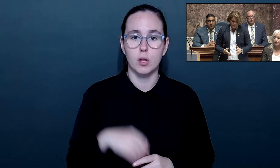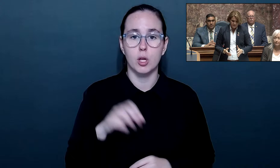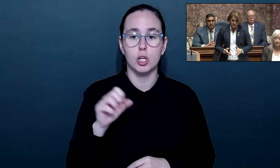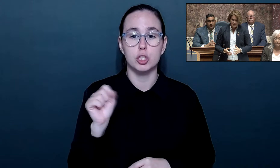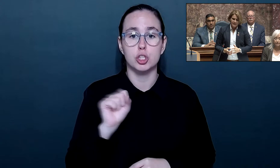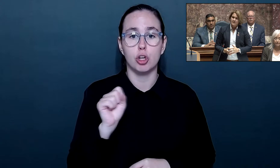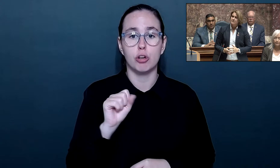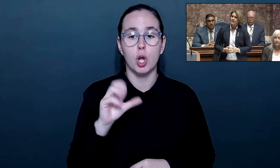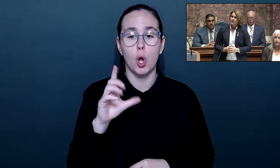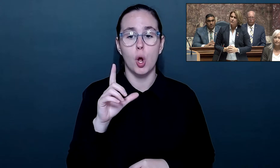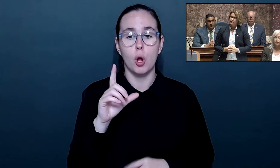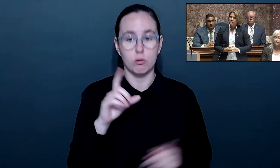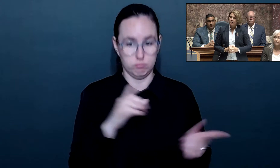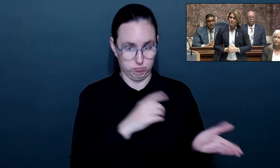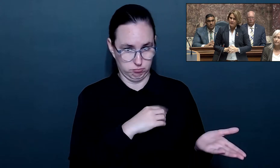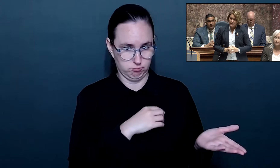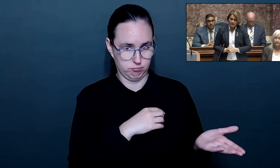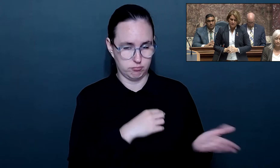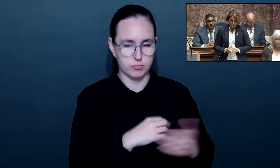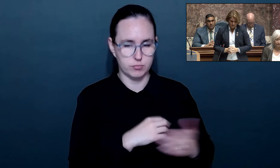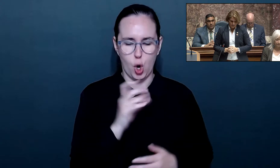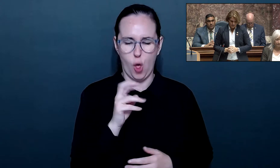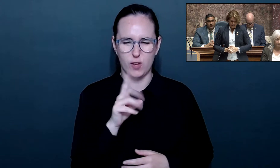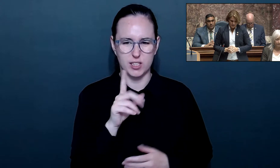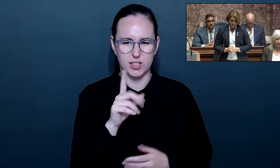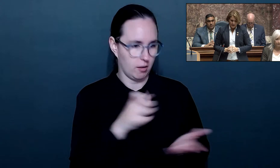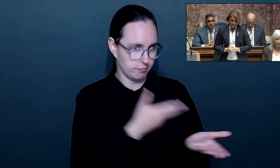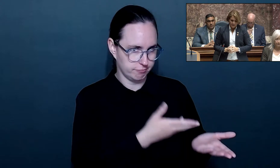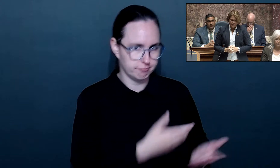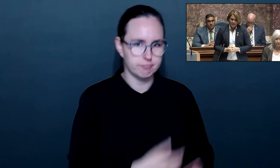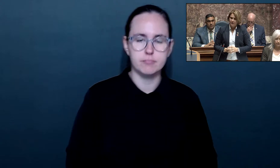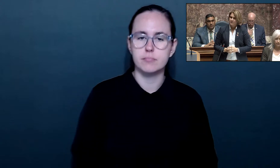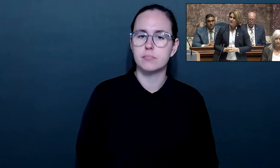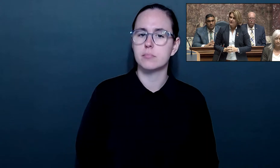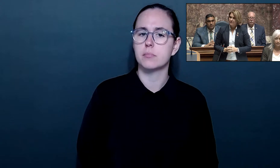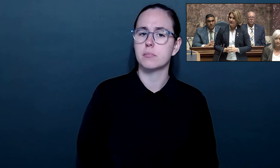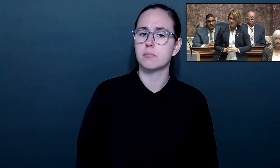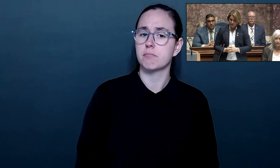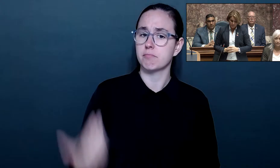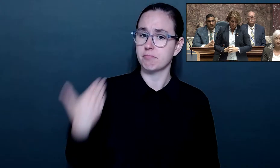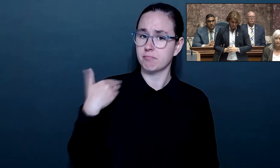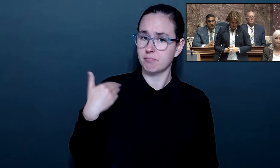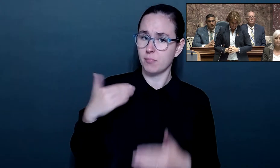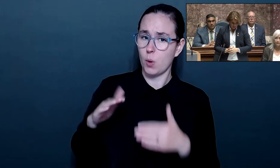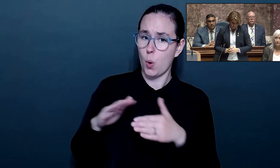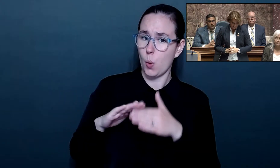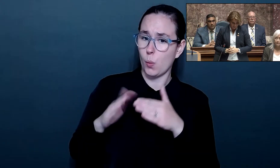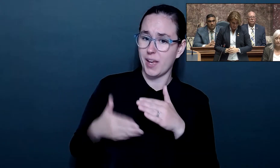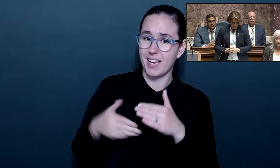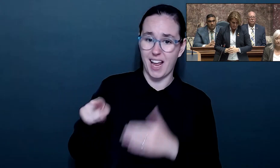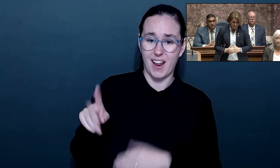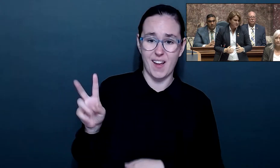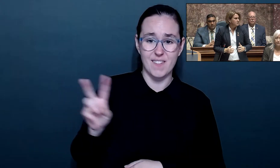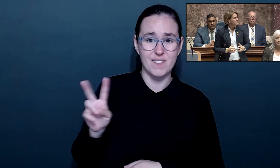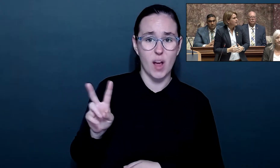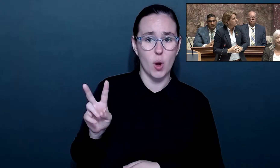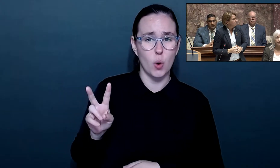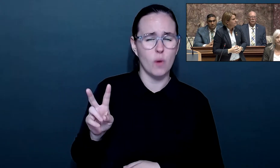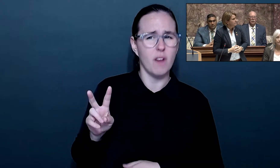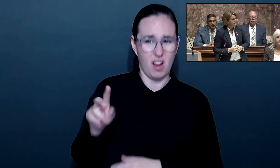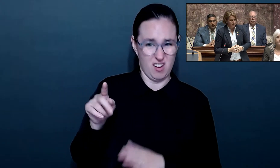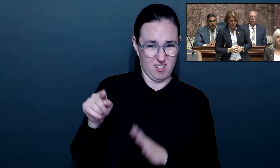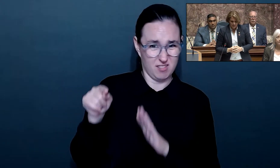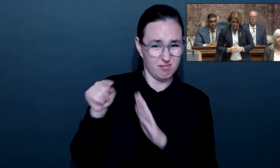of festival attendees in Vancouver over the weekend has had a profound impact on our province. But, Mr.